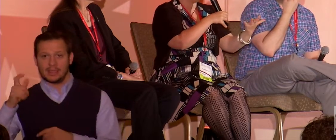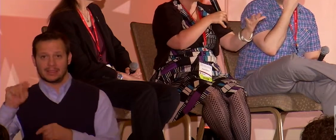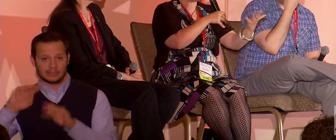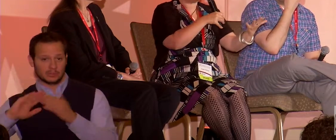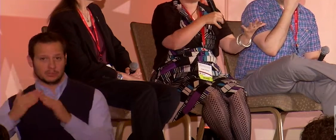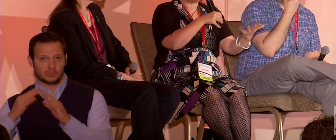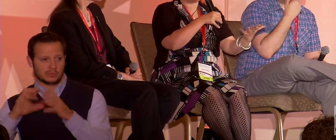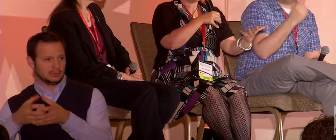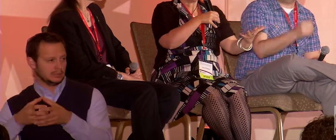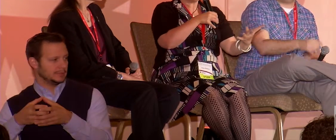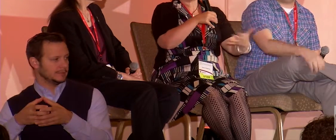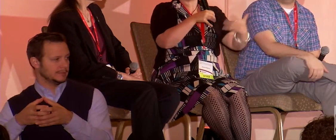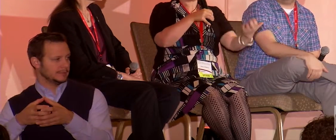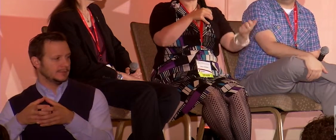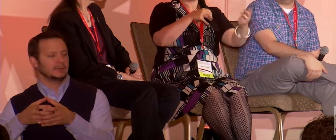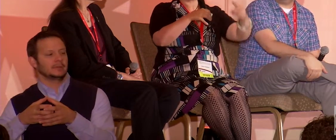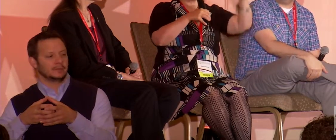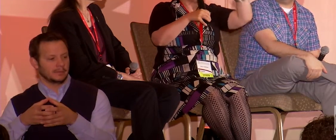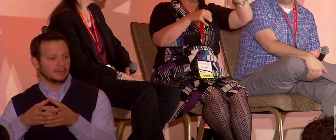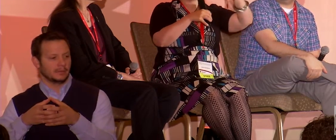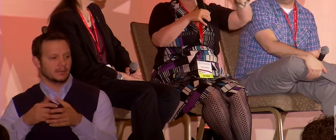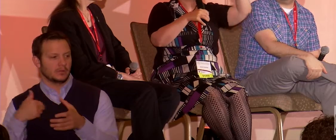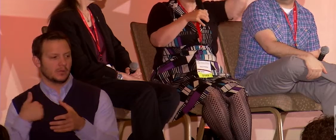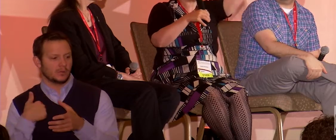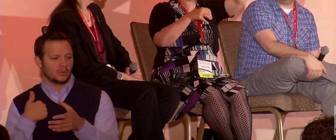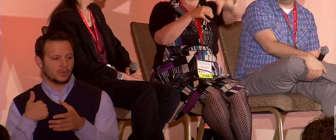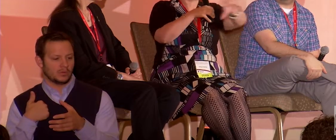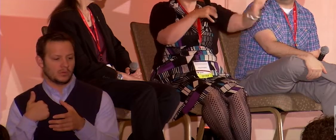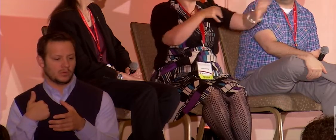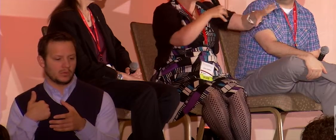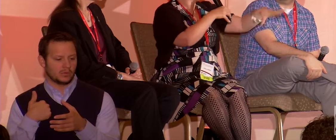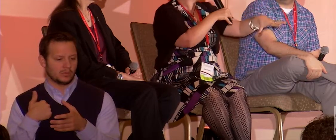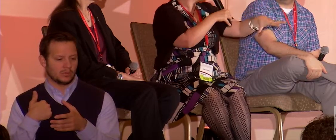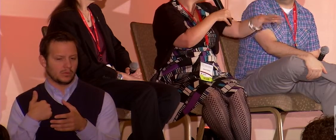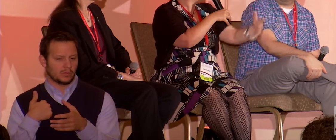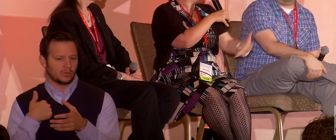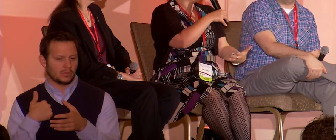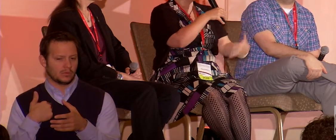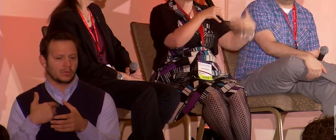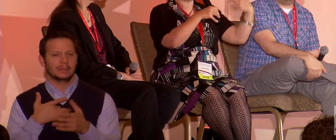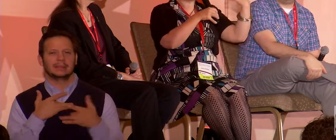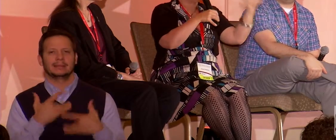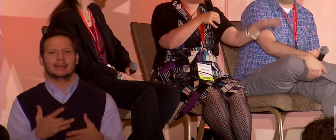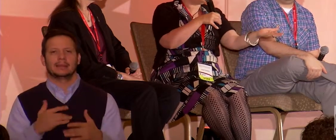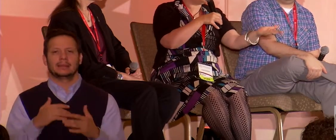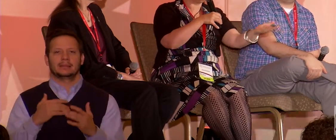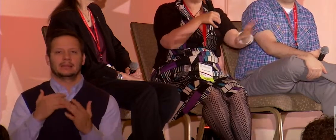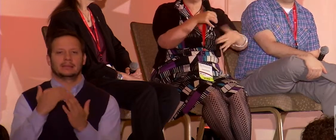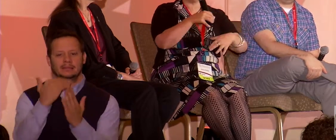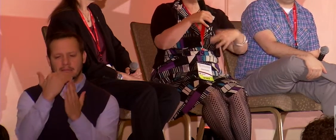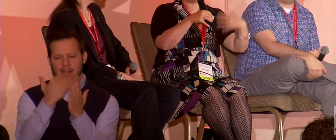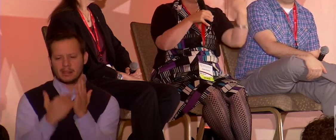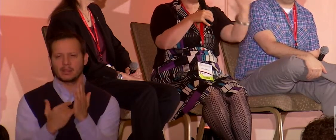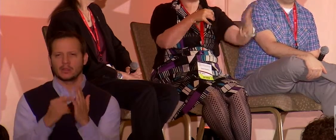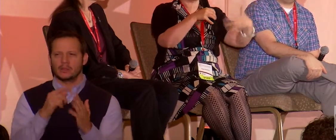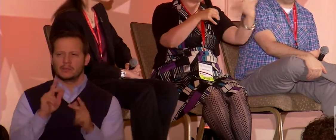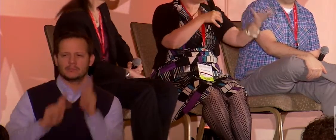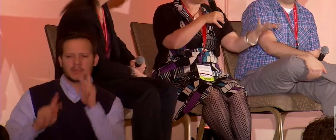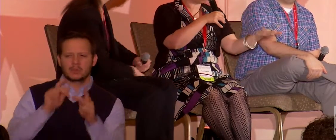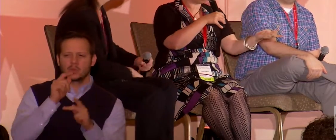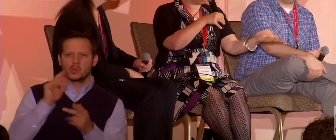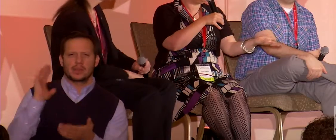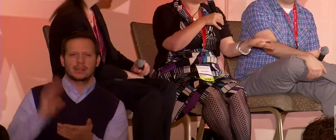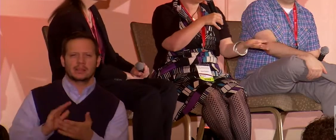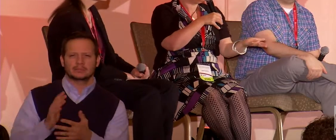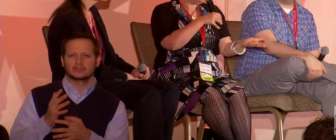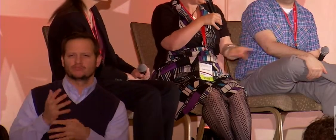have heard say, it's like, you know, the fact that we're at the, you know, we tend to be at the bottom of those lists, you know, that's like the least trusted, people who are least likely to be voted for